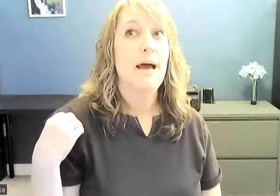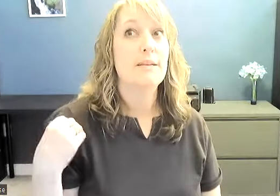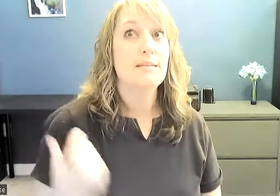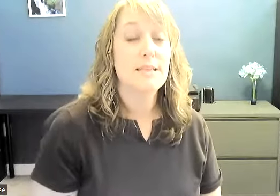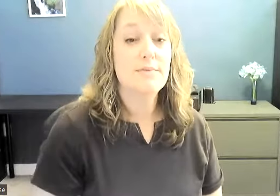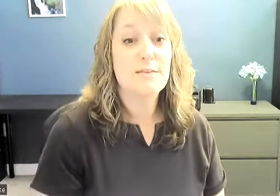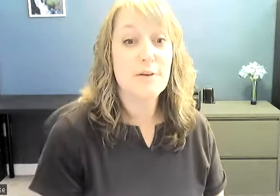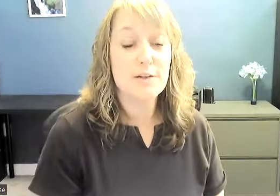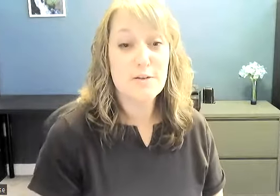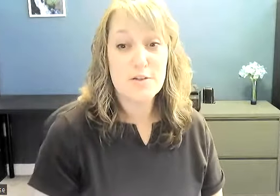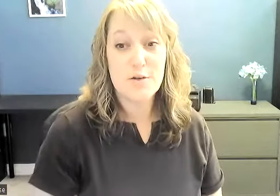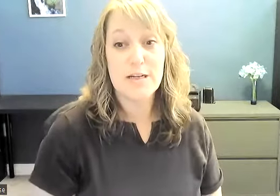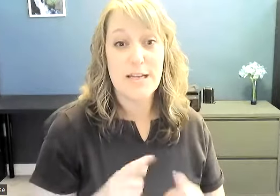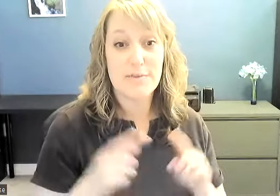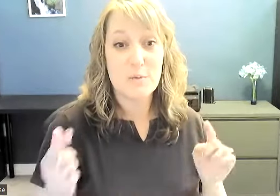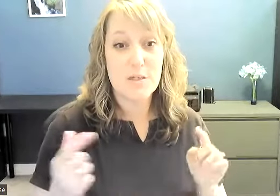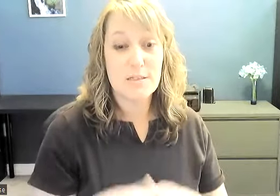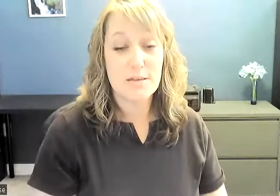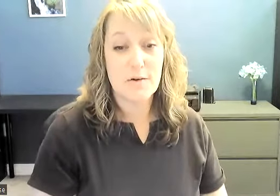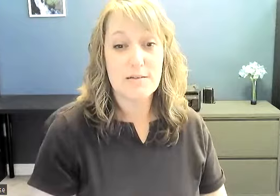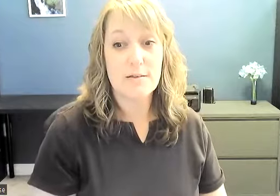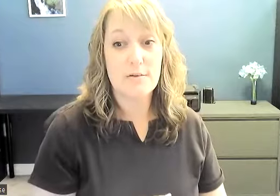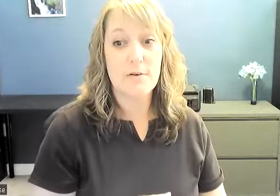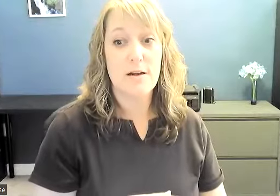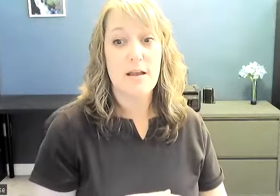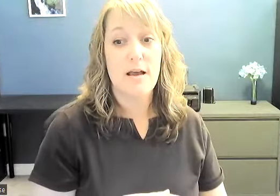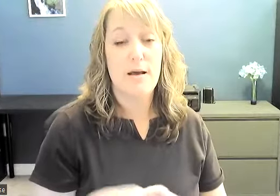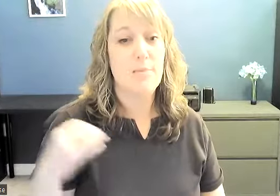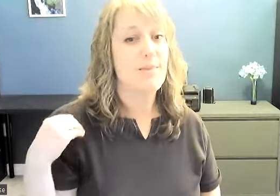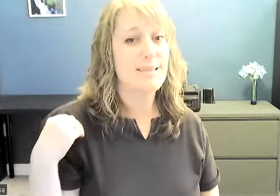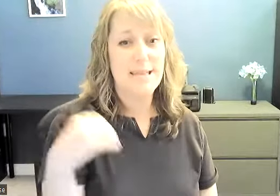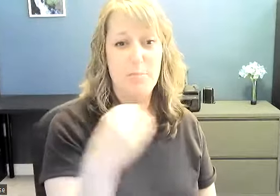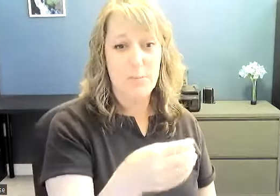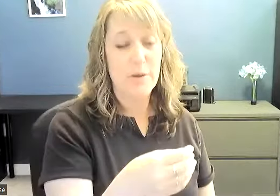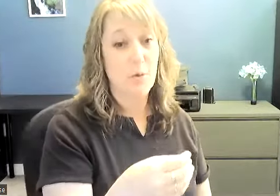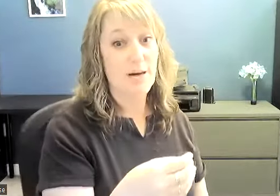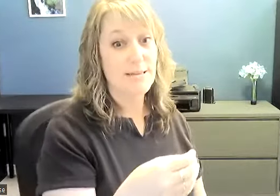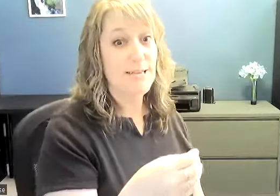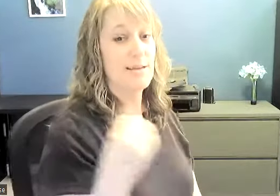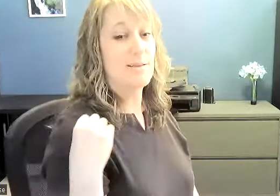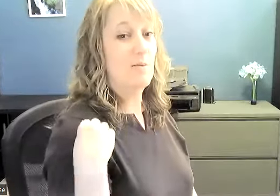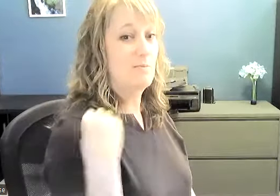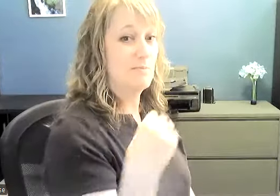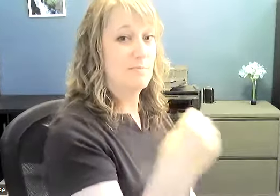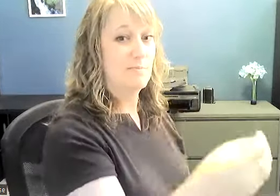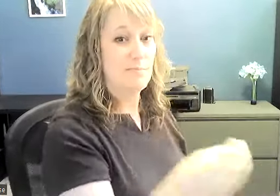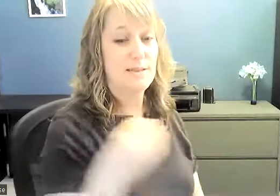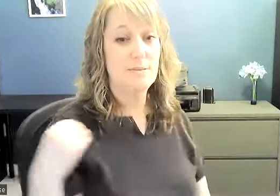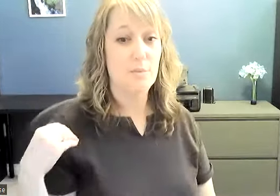having lived very close to Oregon, I lived in Washington across the river. This is how people in Oregon sign it. So that's what